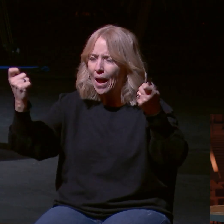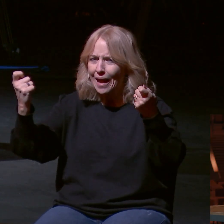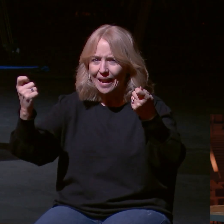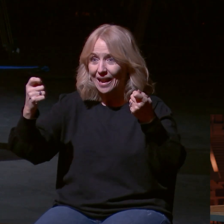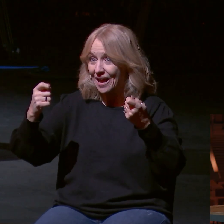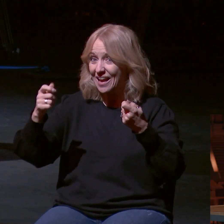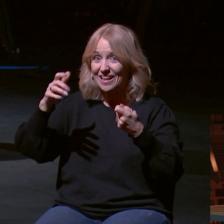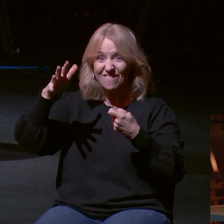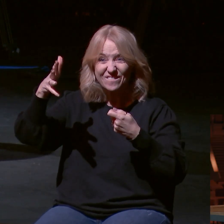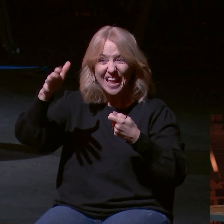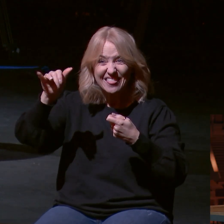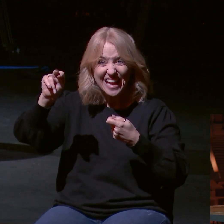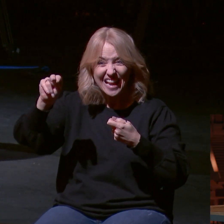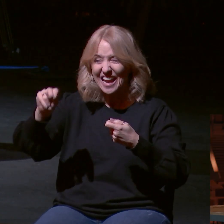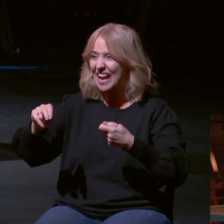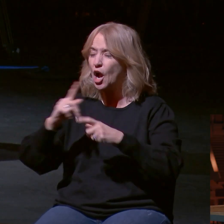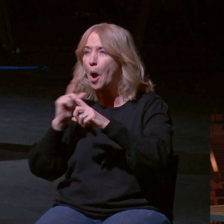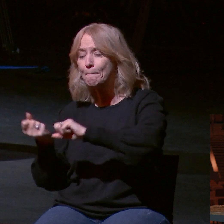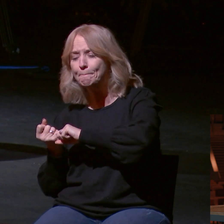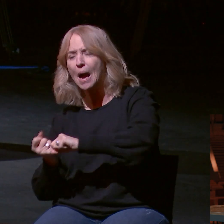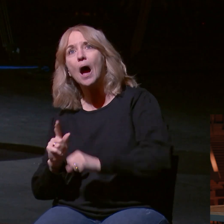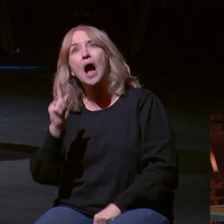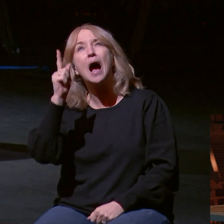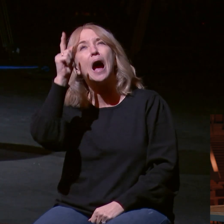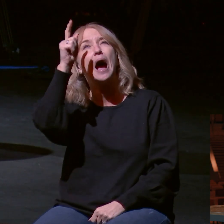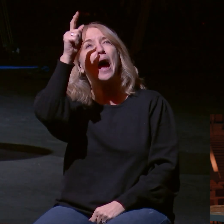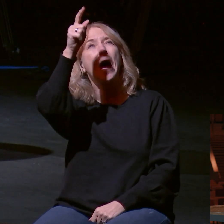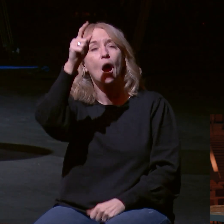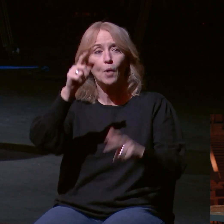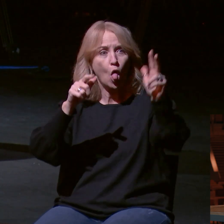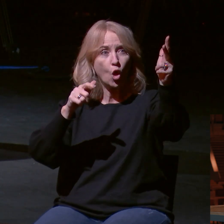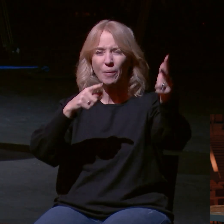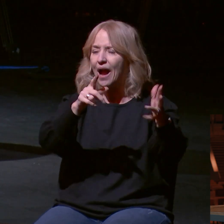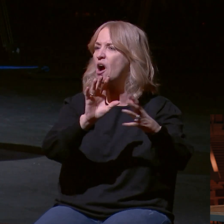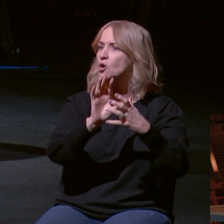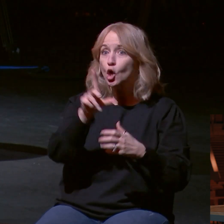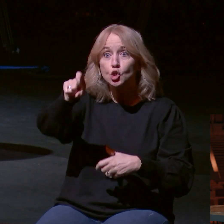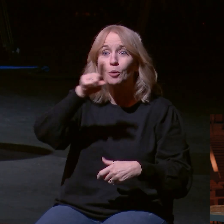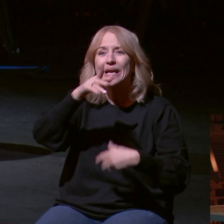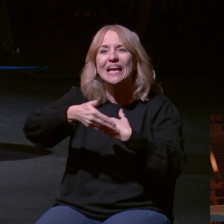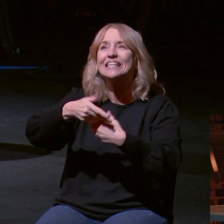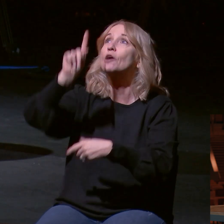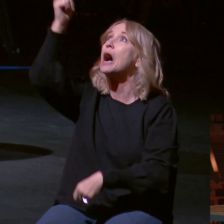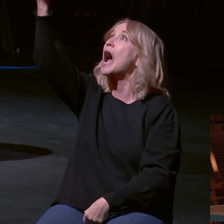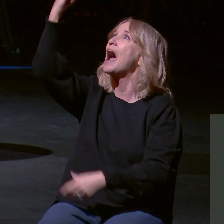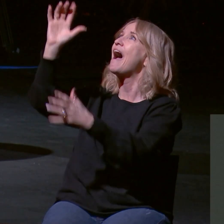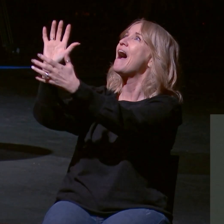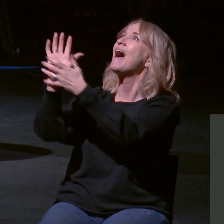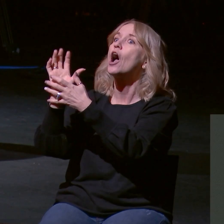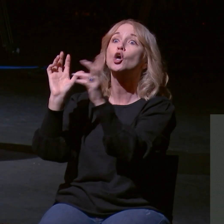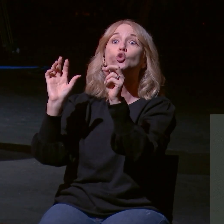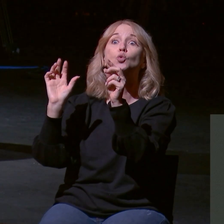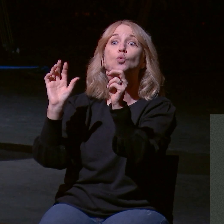inning, and a pop-up was hit to Freese. It was routine, can of corn, easy as pie pop-up. And what's Freese do?